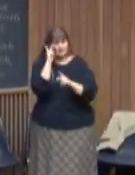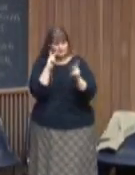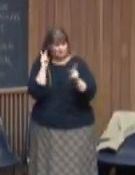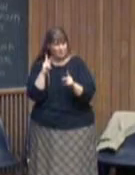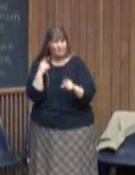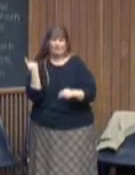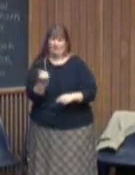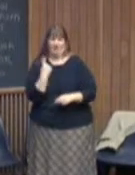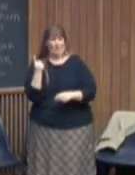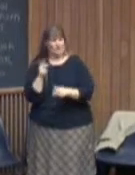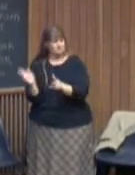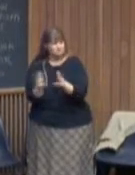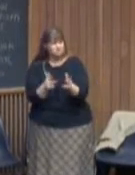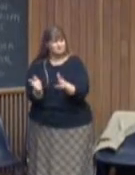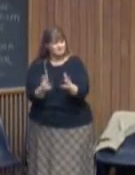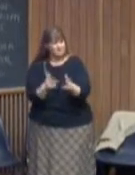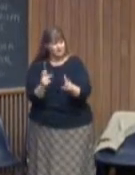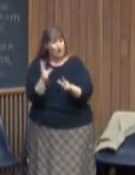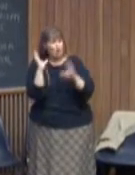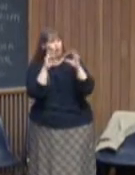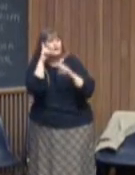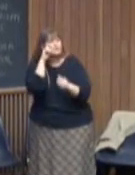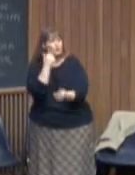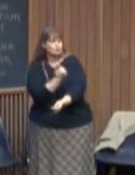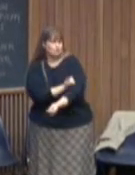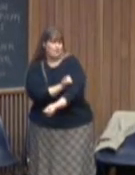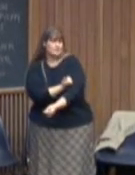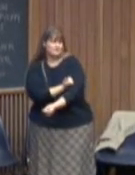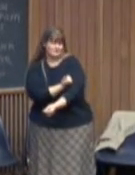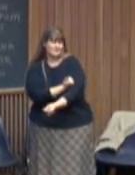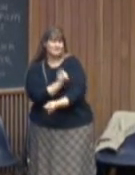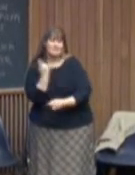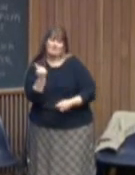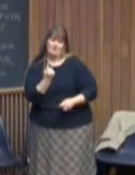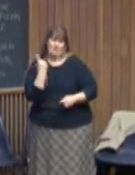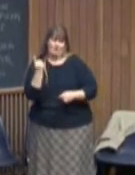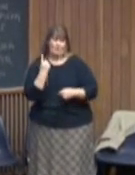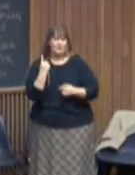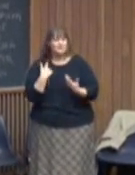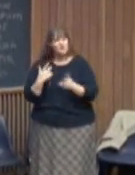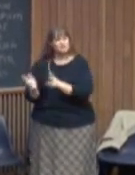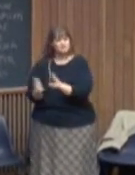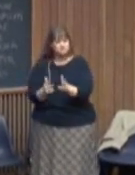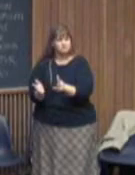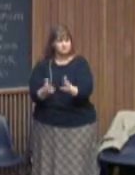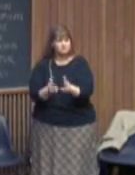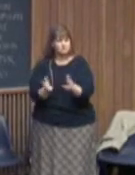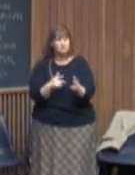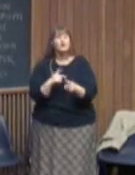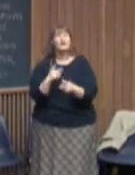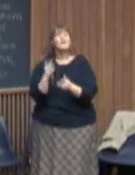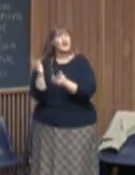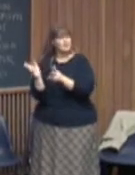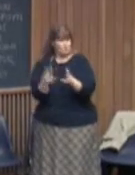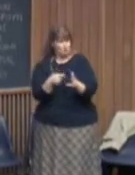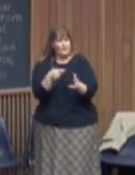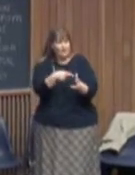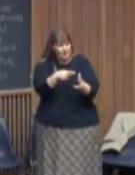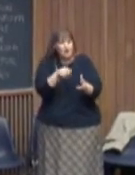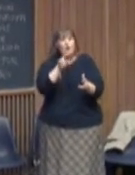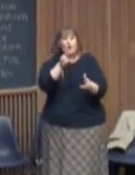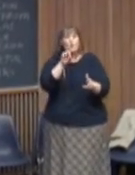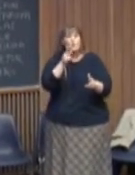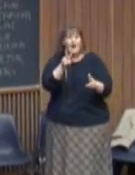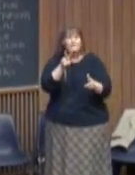Texas, they were searching them for drugs. And so what they would do is they were stopping a lot of people, including Reverend Smith, and this is not by far